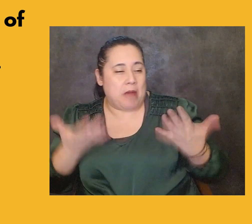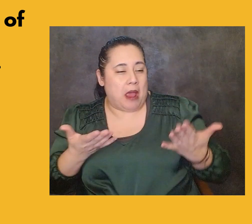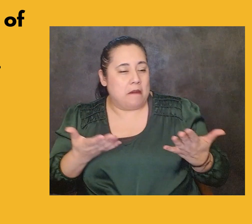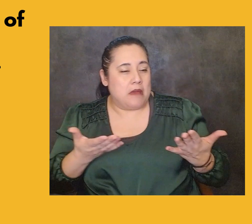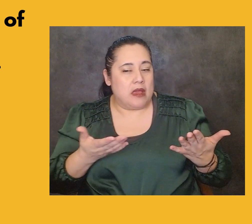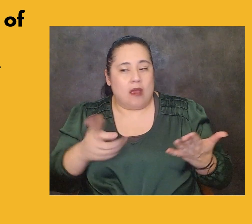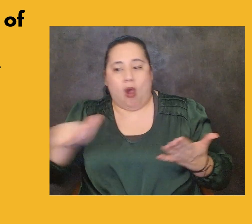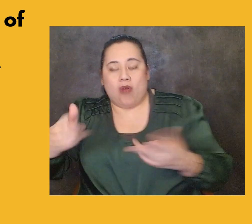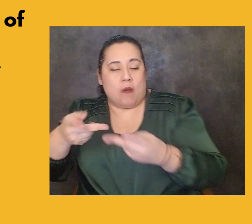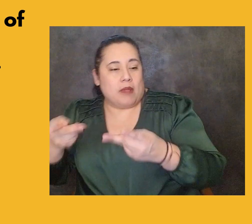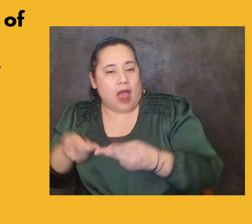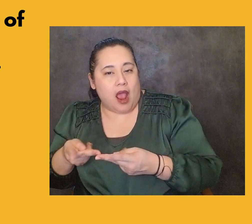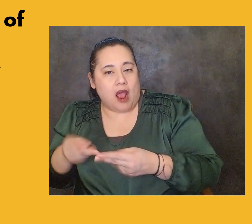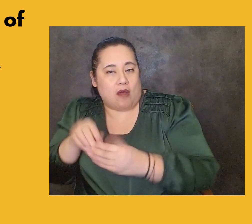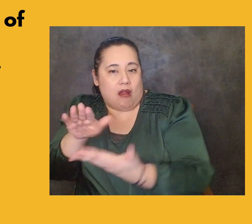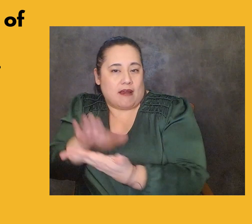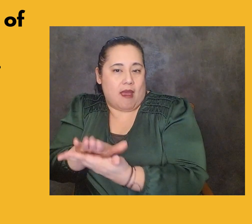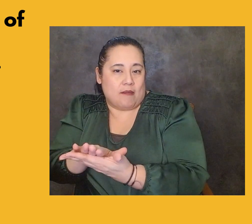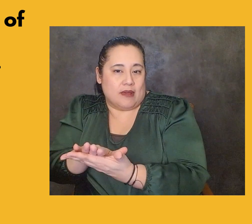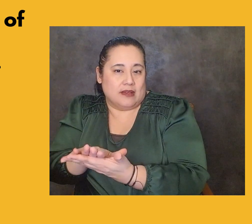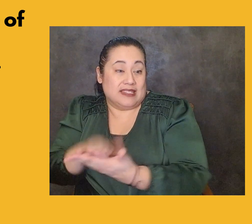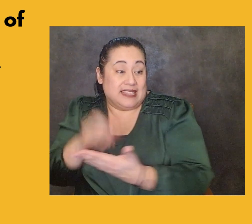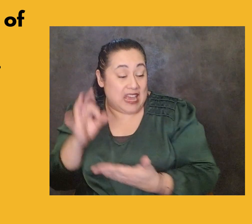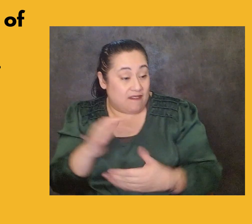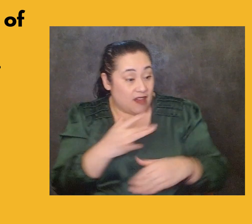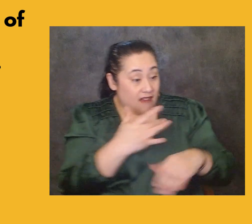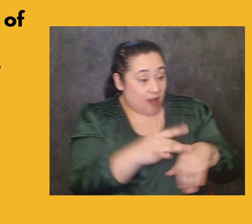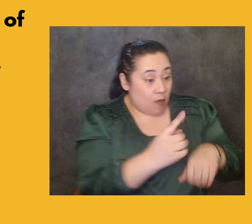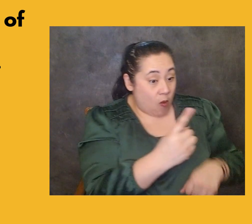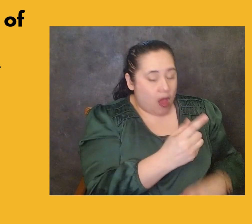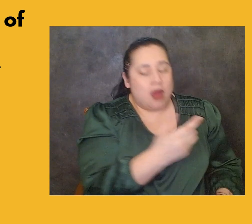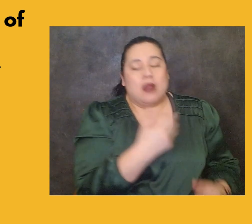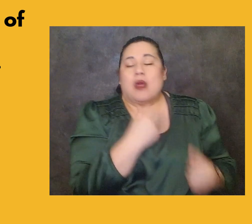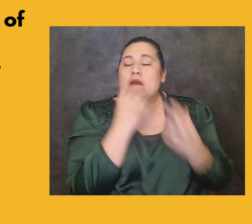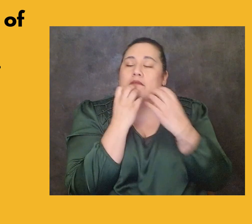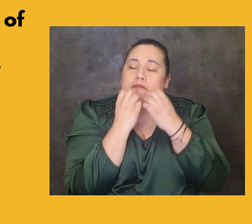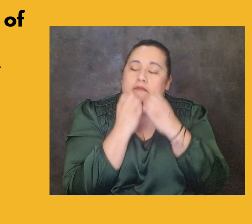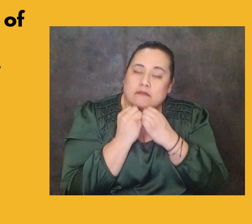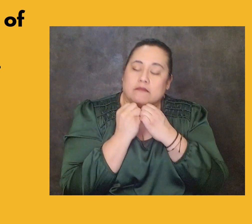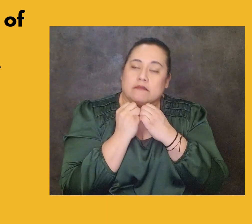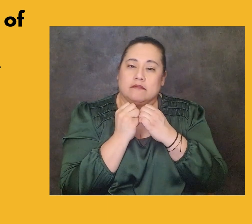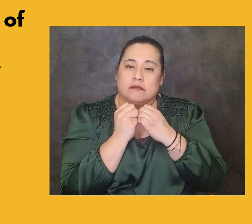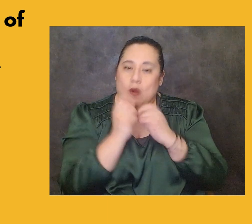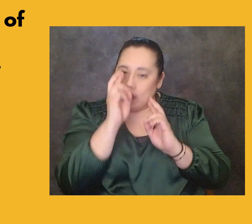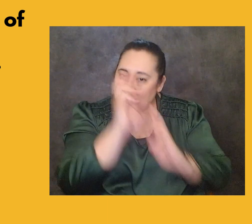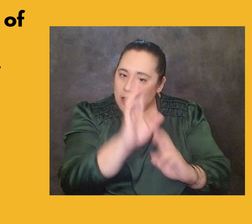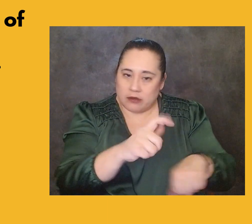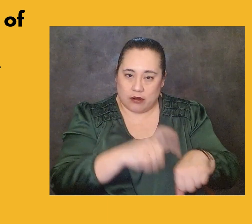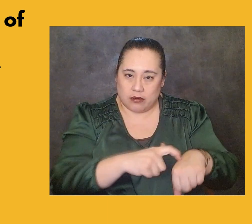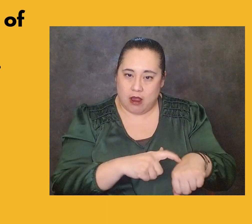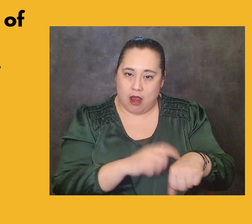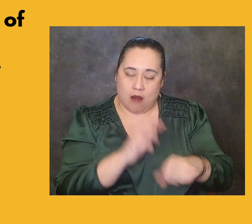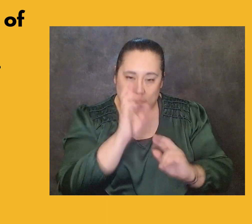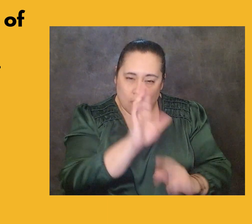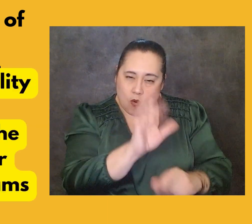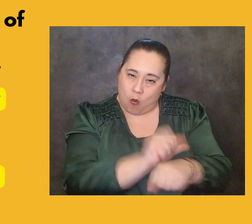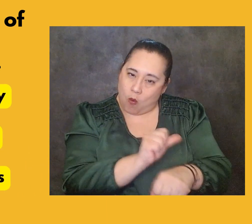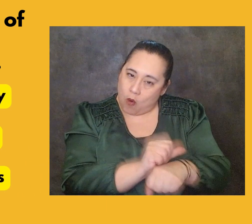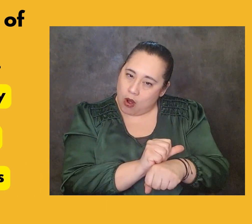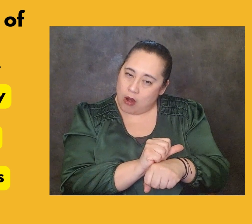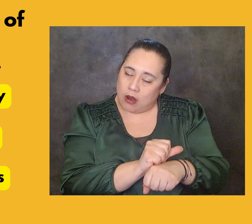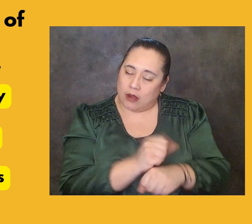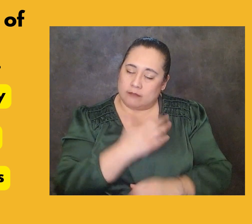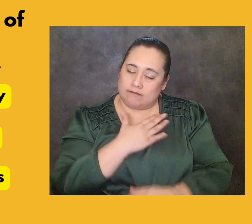Maybe there's another place on campus that might need you. If someone's available, I value and respect your time. I respect your